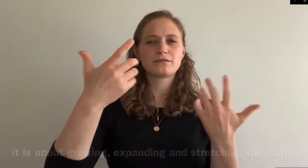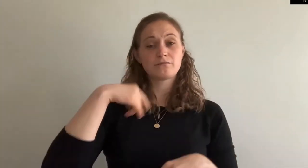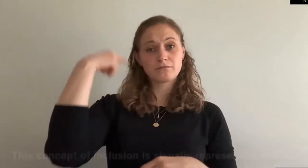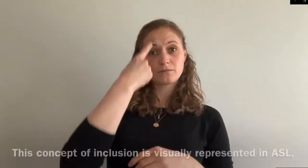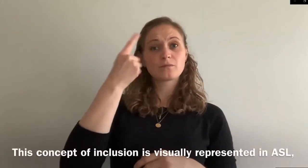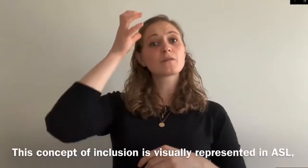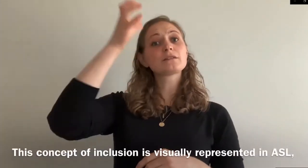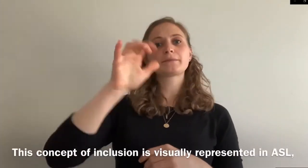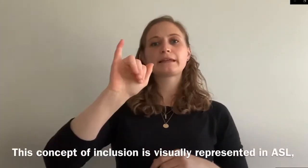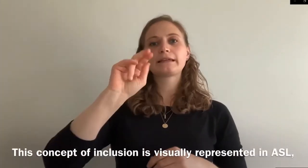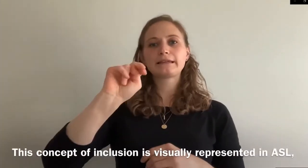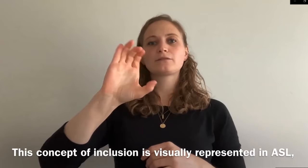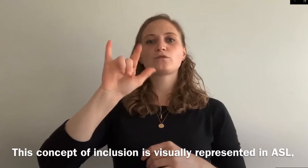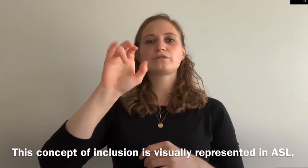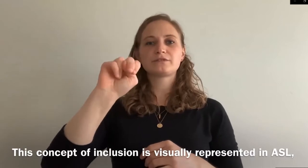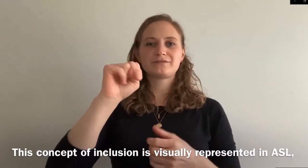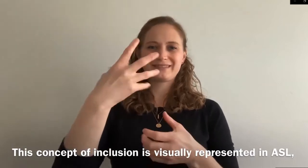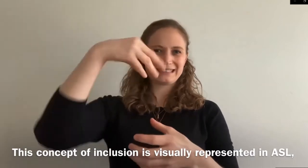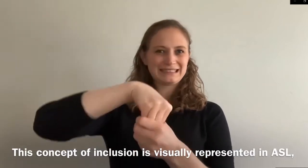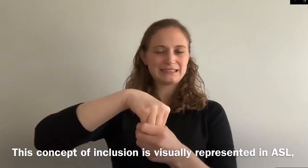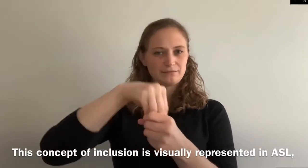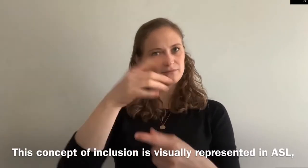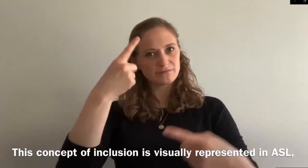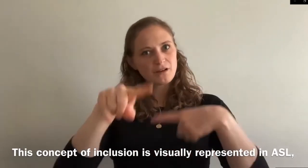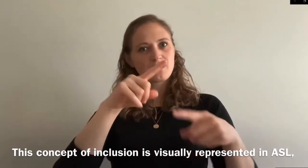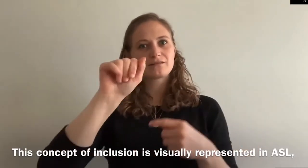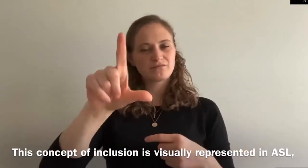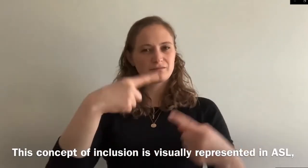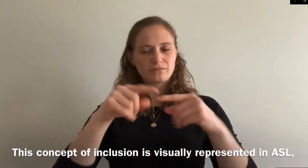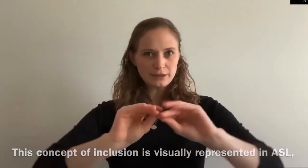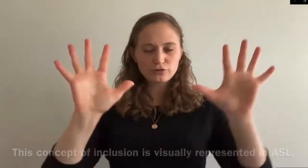of inclusion is visually represented in ASL like this,